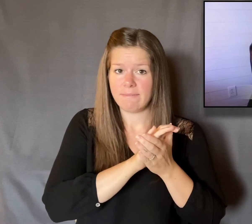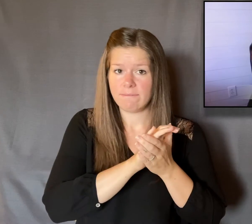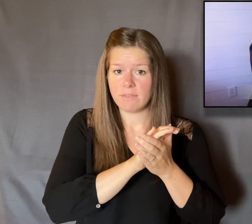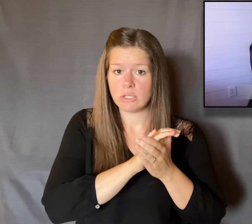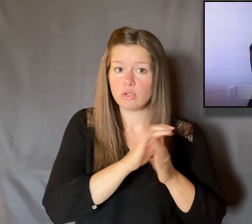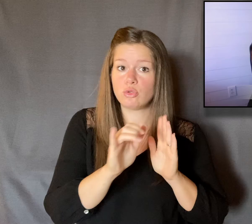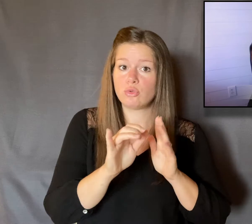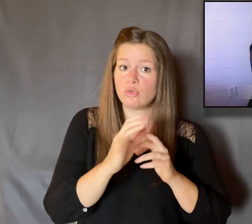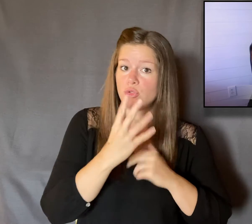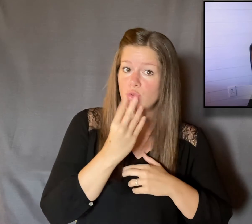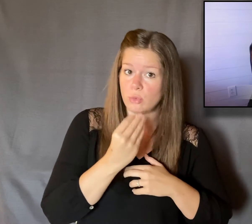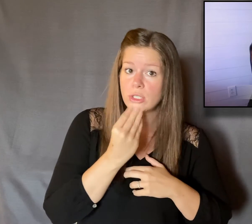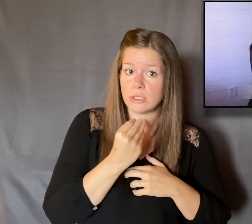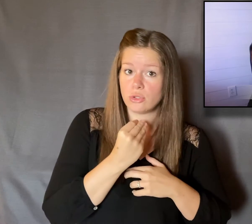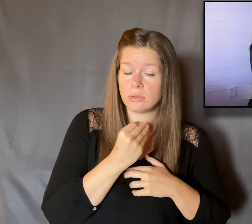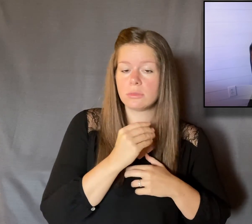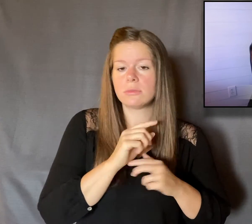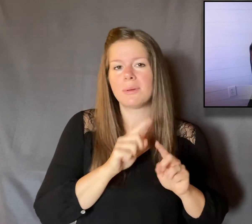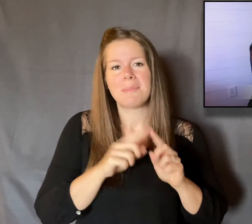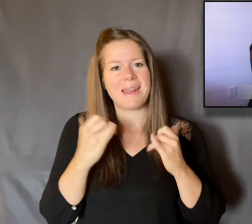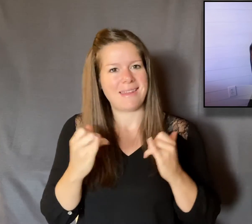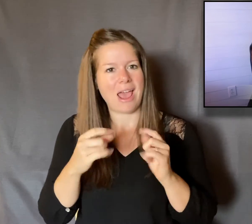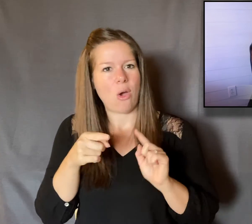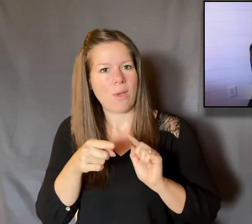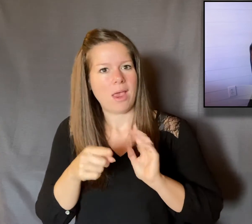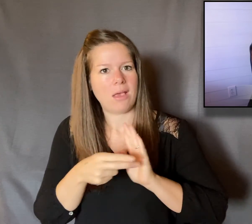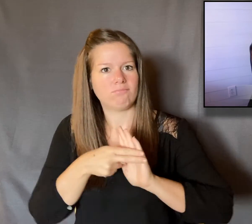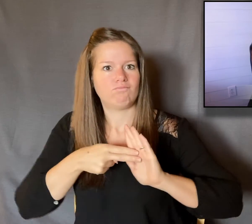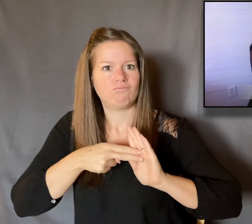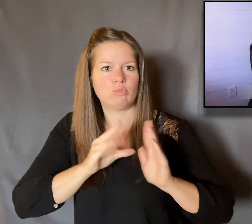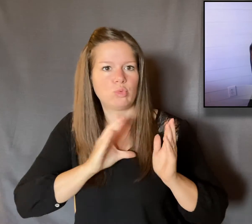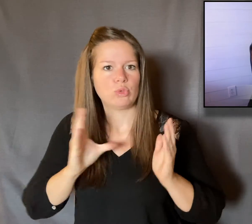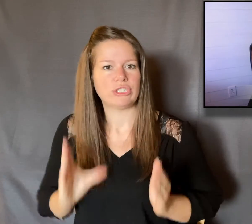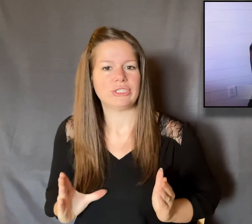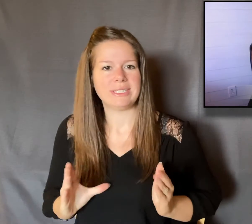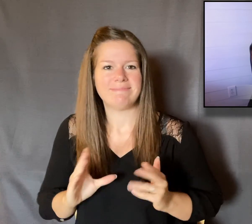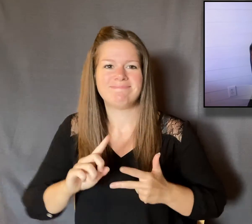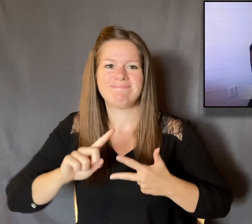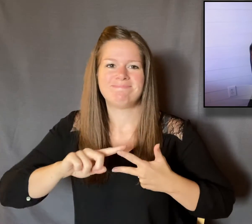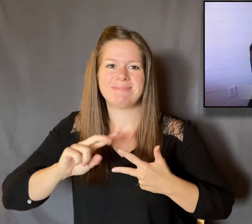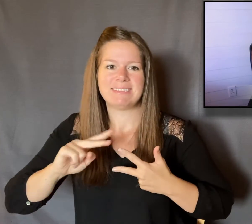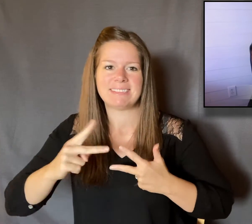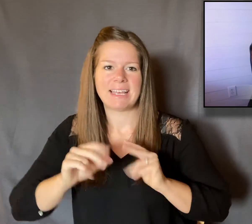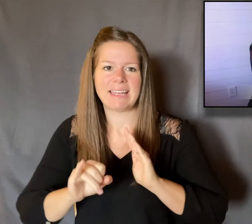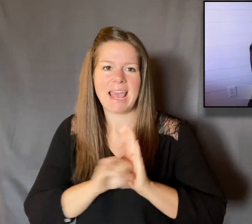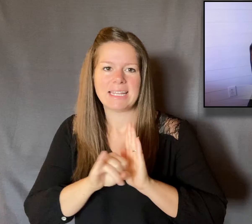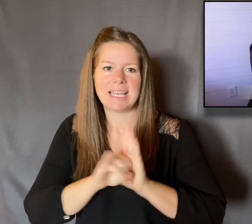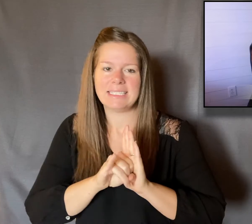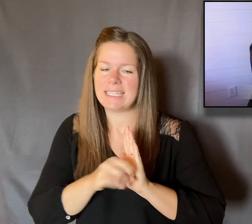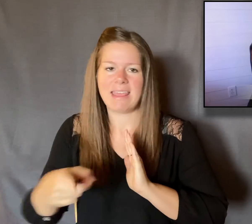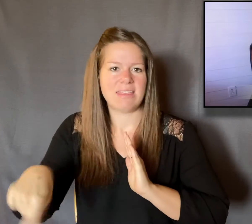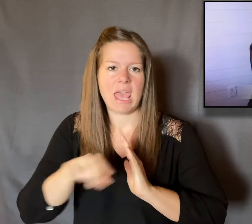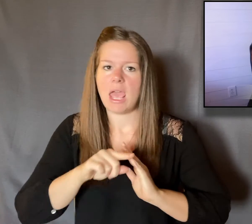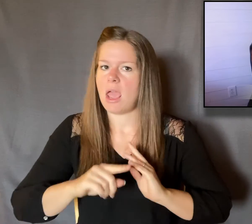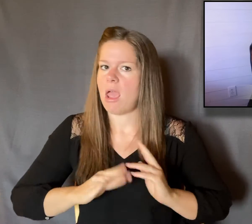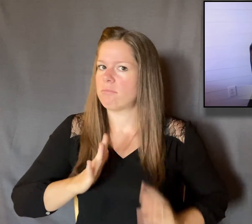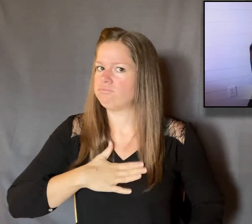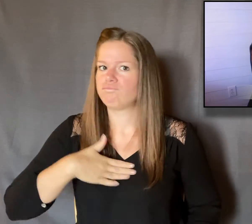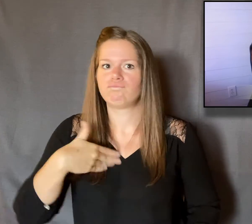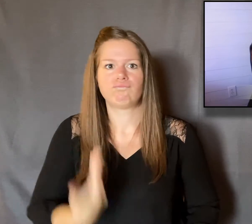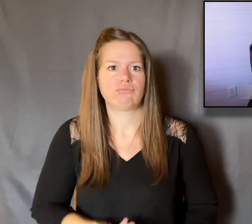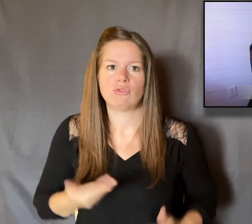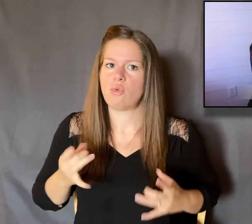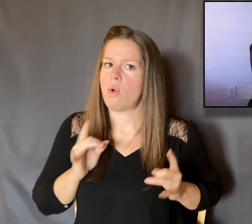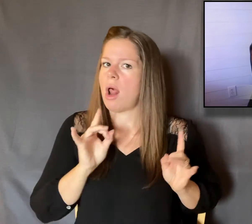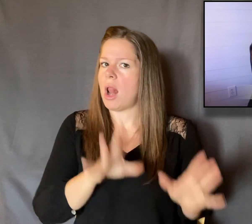But now they couldn't stomach the fact that he was proclaiming to be a Christian. So identity number 2. So much so that